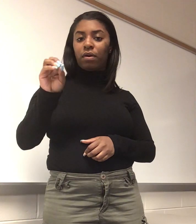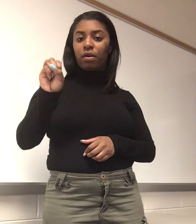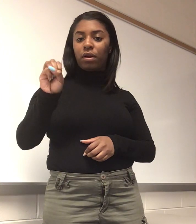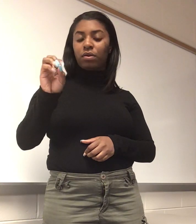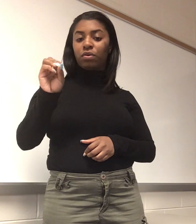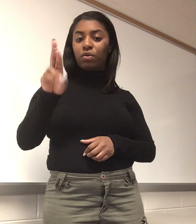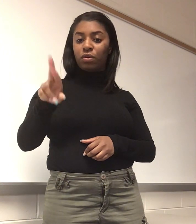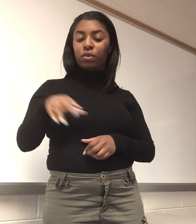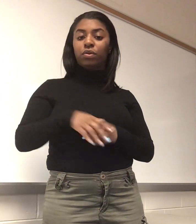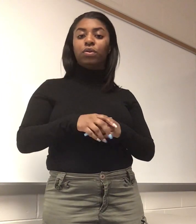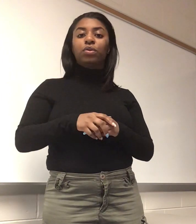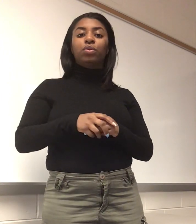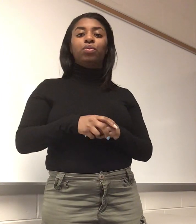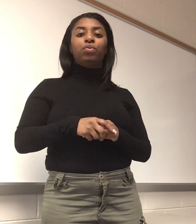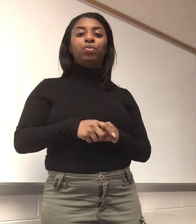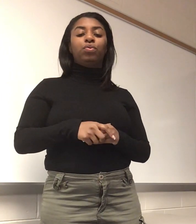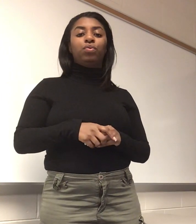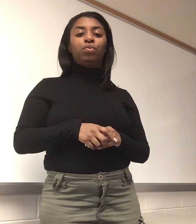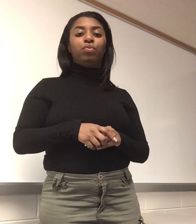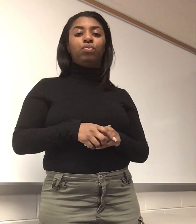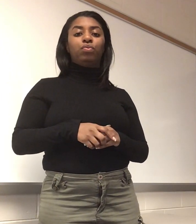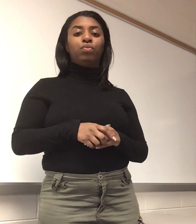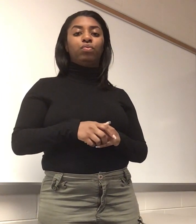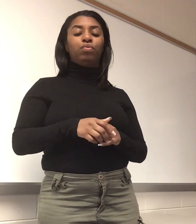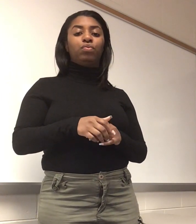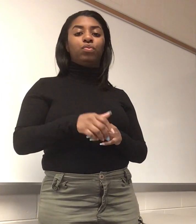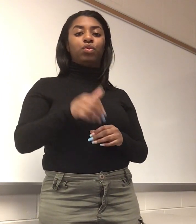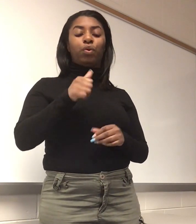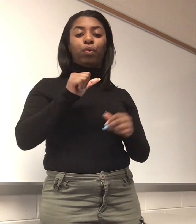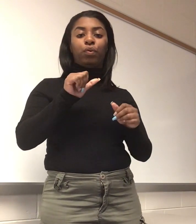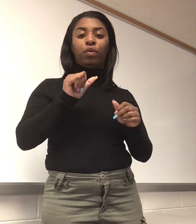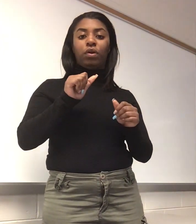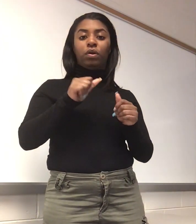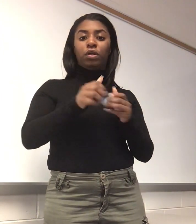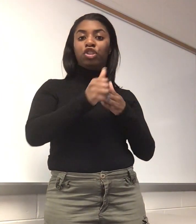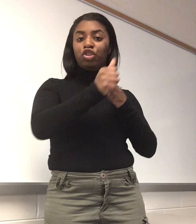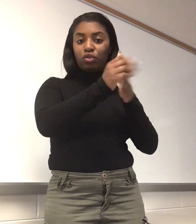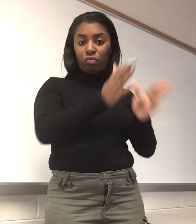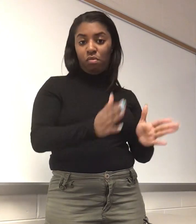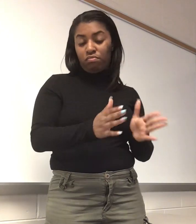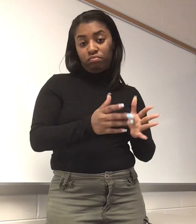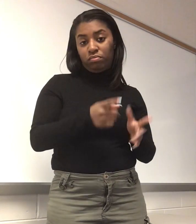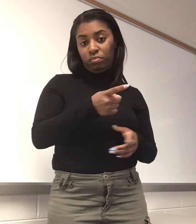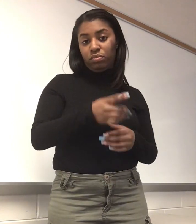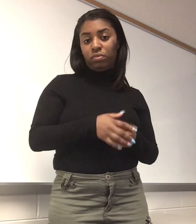So he's more of a fool as opposed to a wise old man? Yeah. Okay, sounds good. So we'll put him down here for